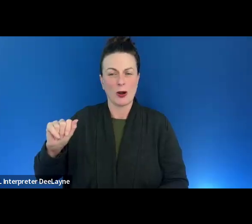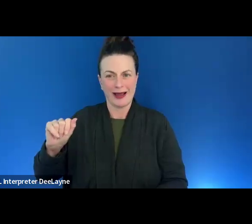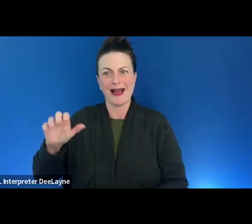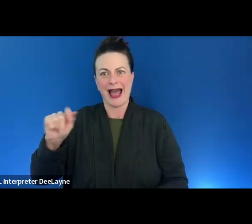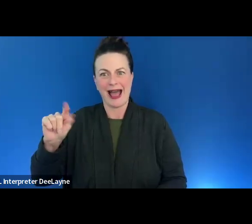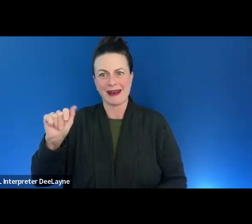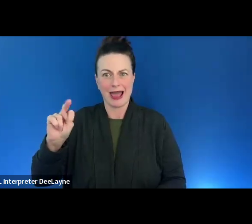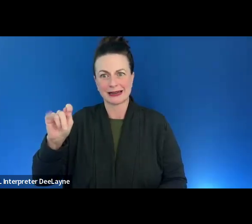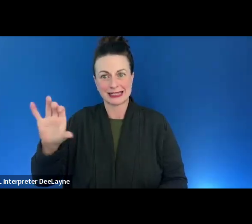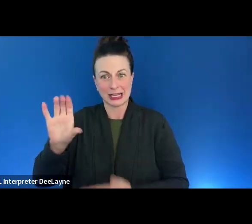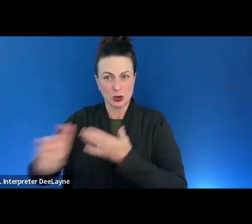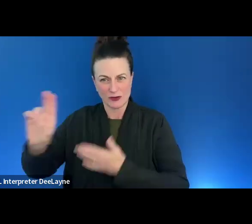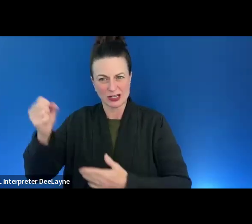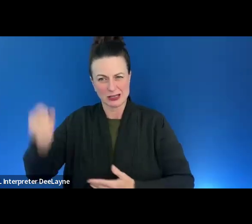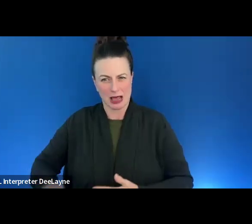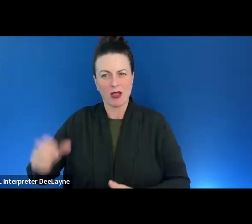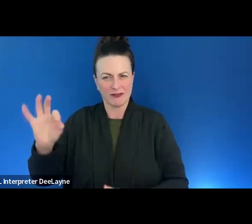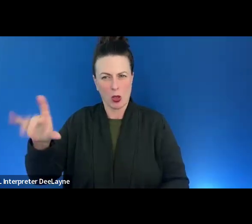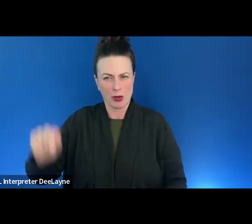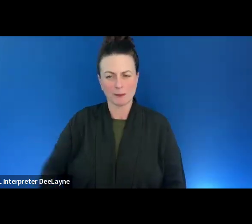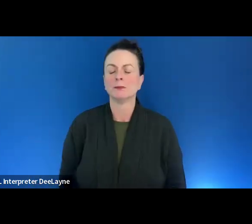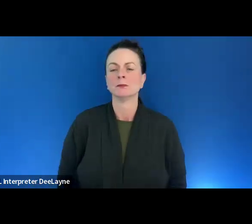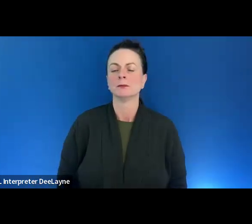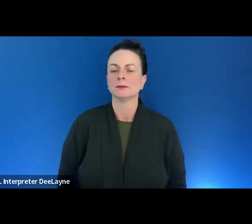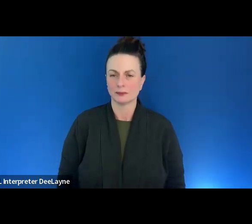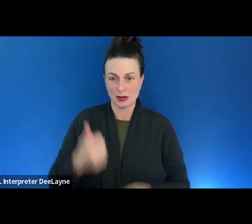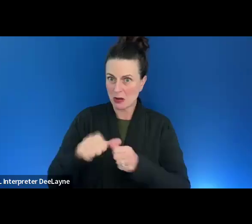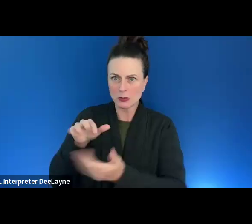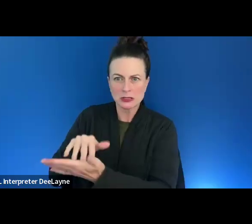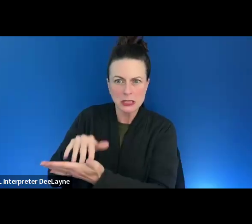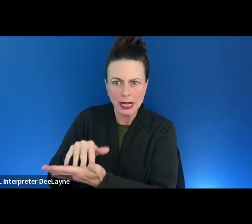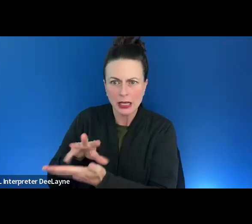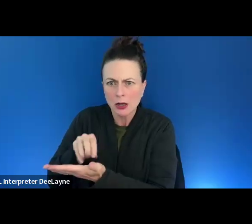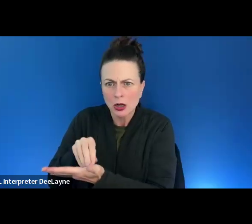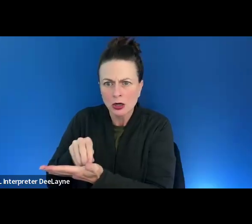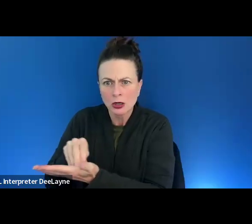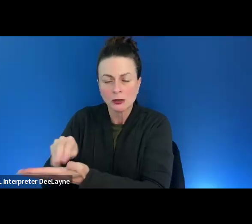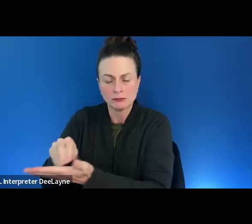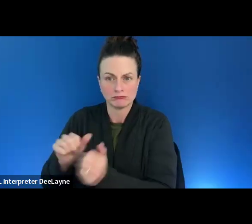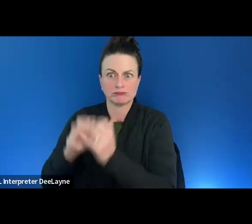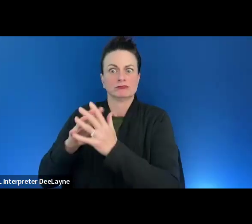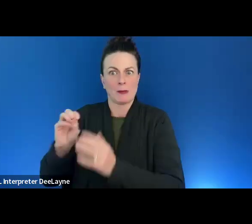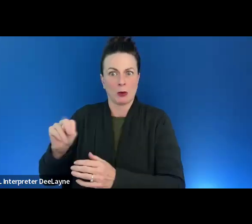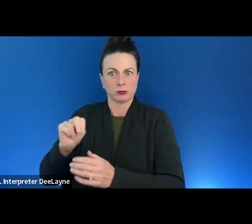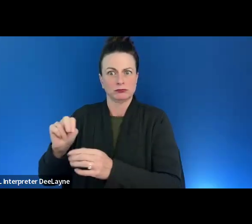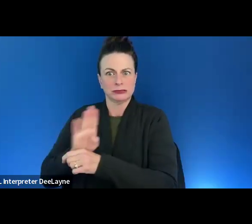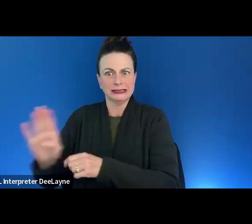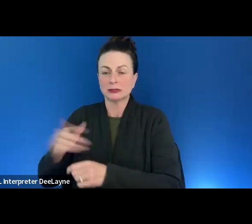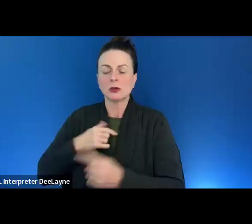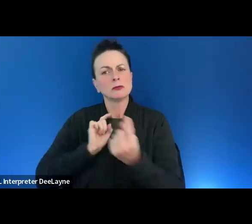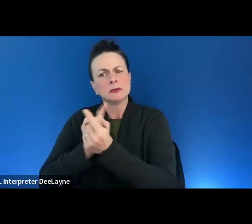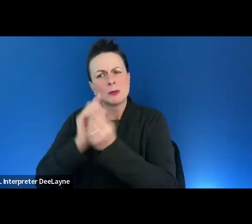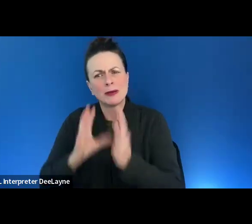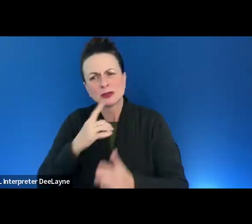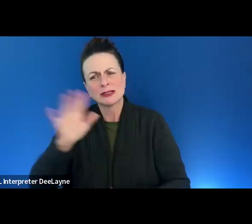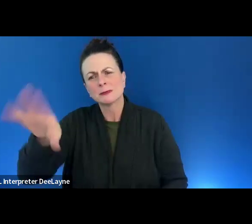University here in South Florida. And I remember in my studies, I started to learn a little bit about entrepreneurship. And I actually went to my professors